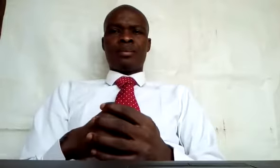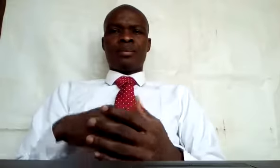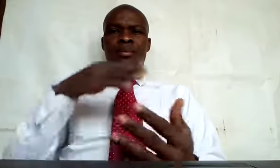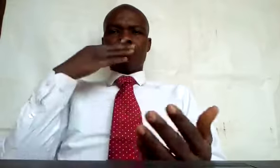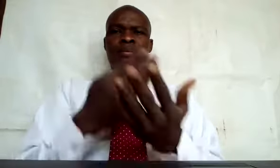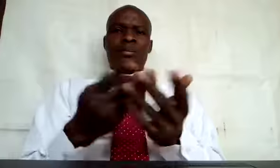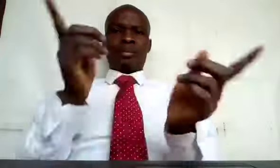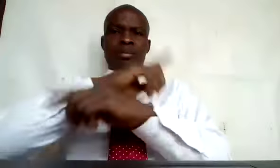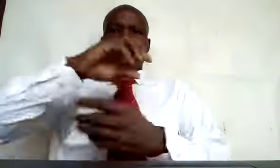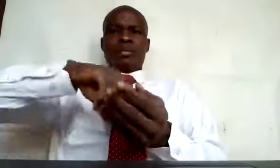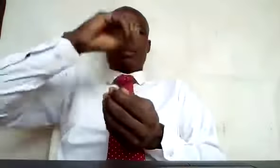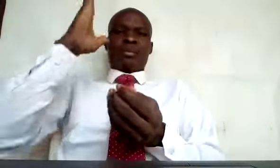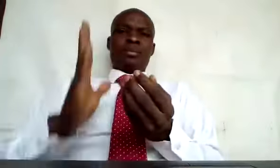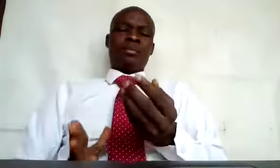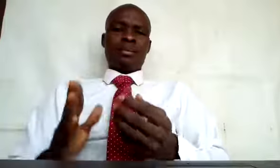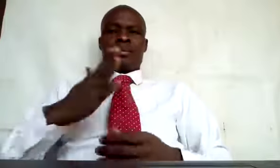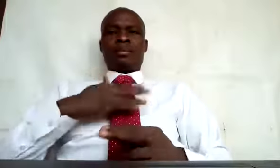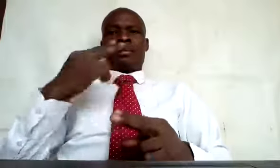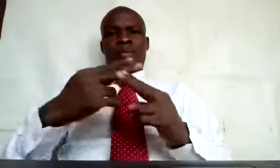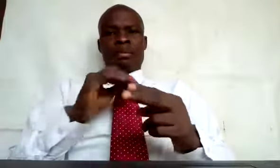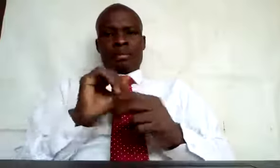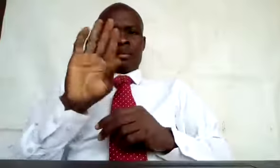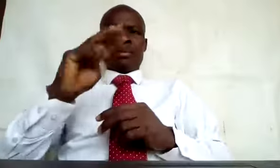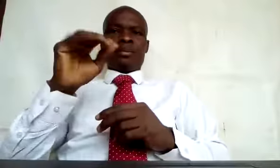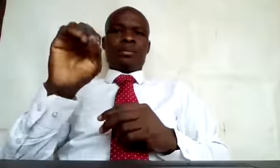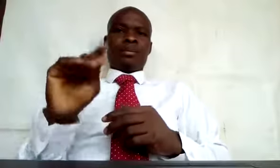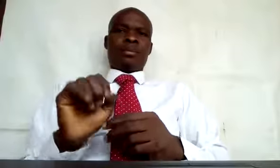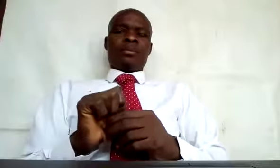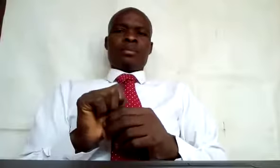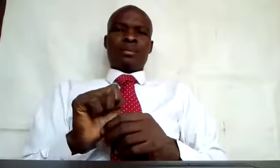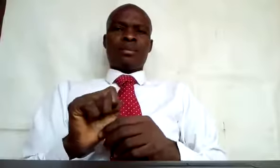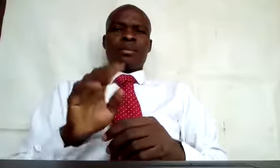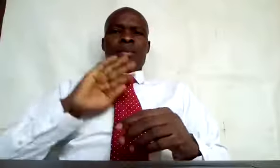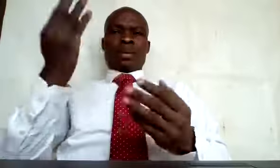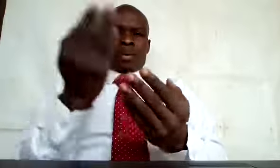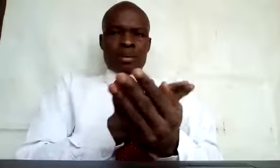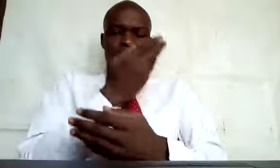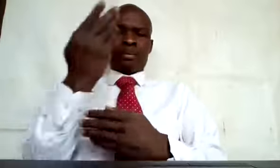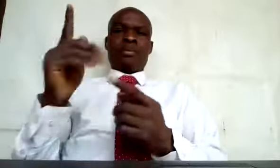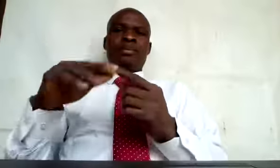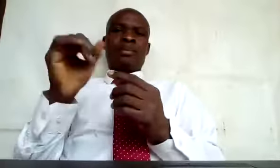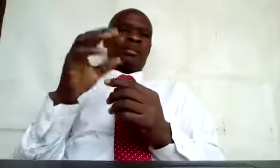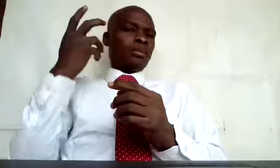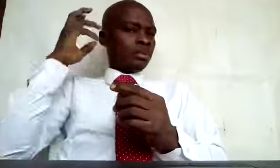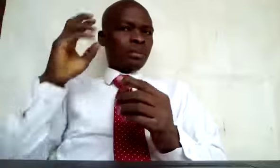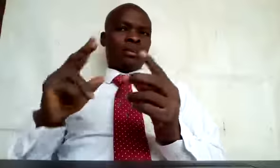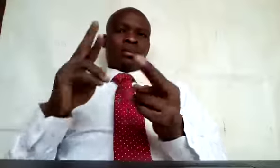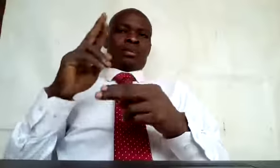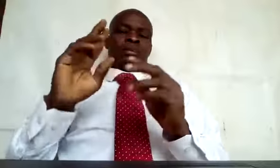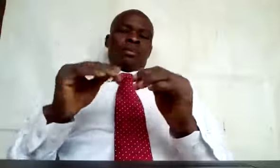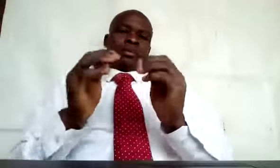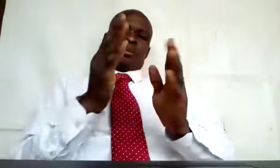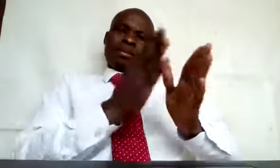Good day, students. I am Mrs. Bosede Joderinde. I welcome you all to the radio lesson organized by the Lagos State Ministry